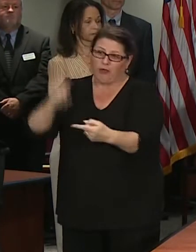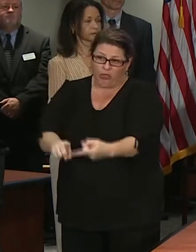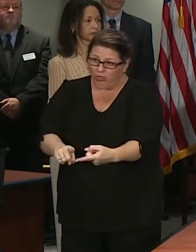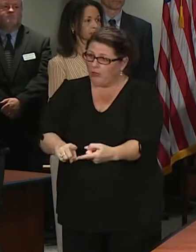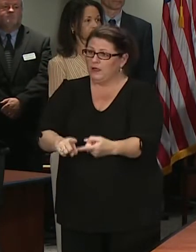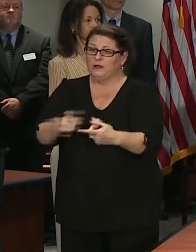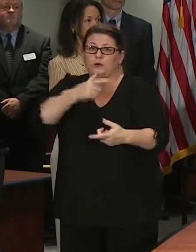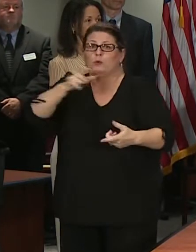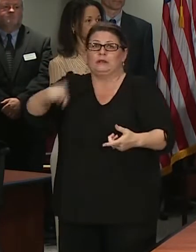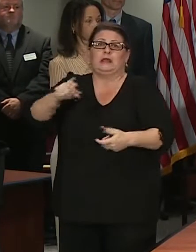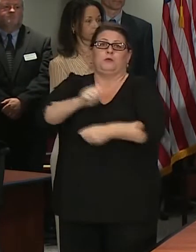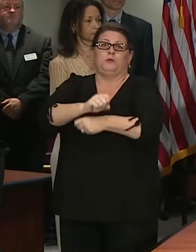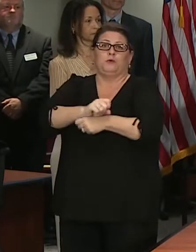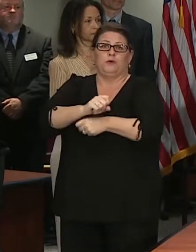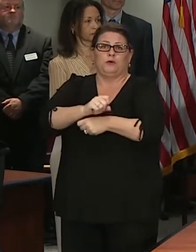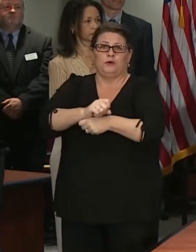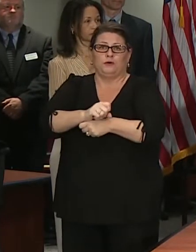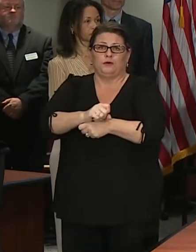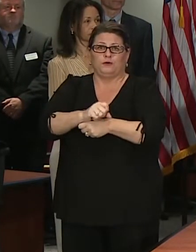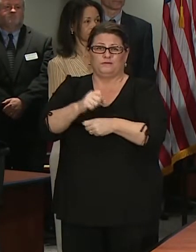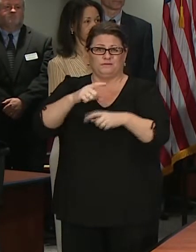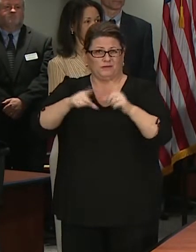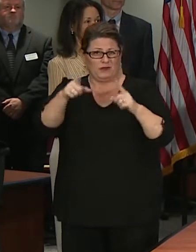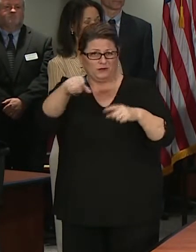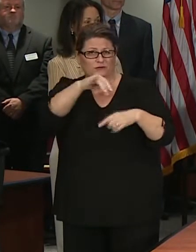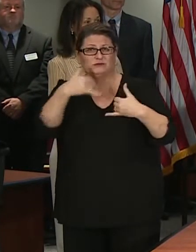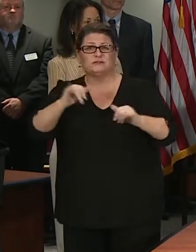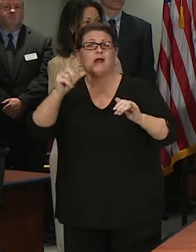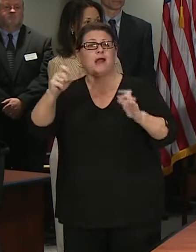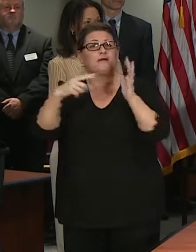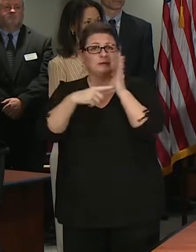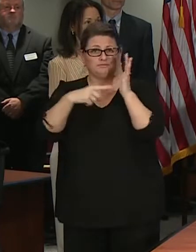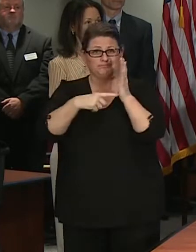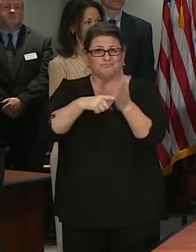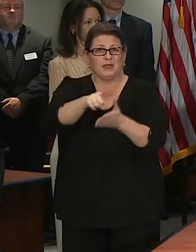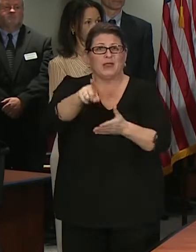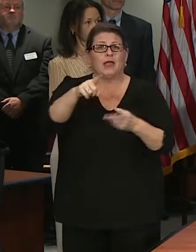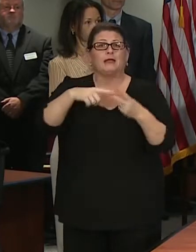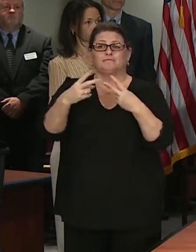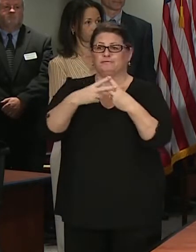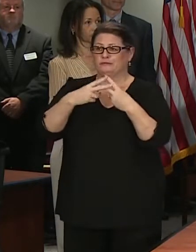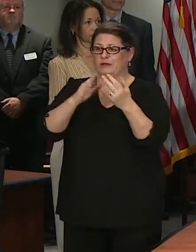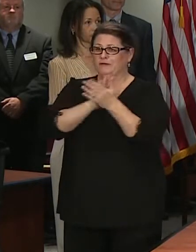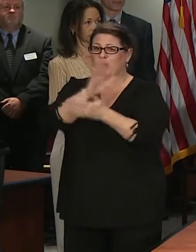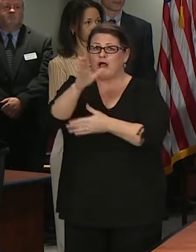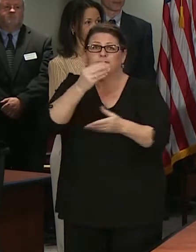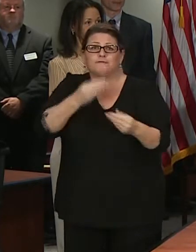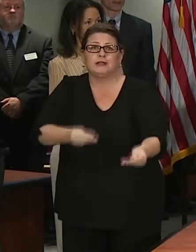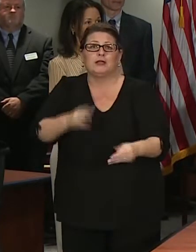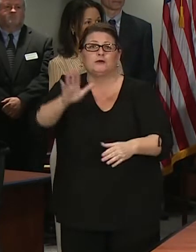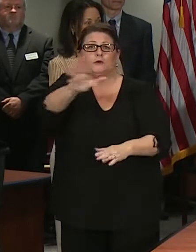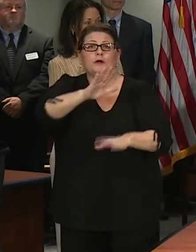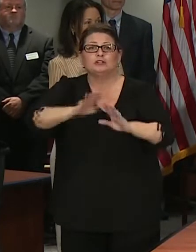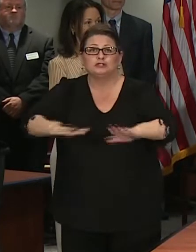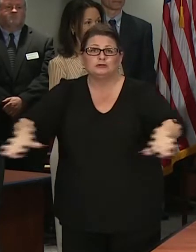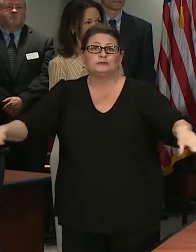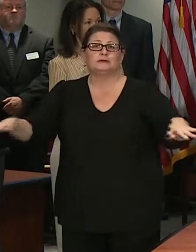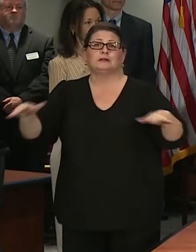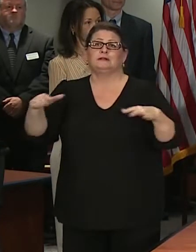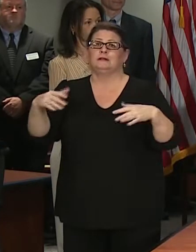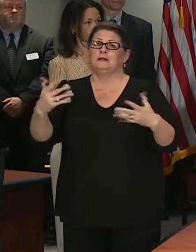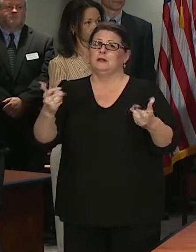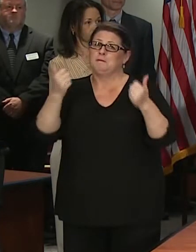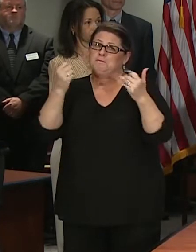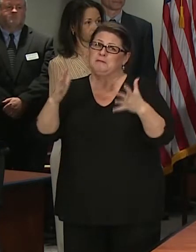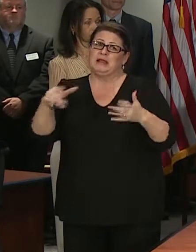of those people have to pay bills, they have to feed their children, they have to save for college. There are many things that people will not be able